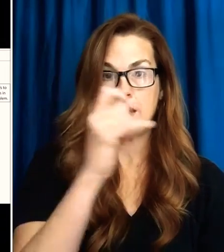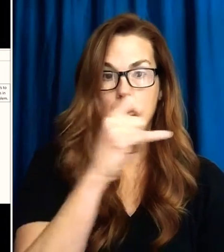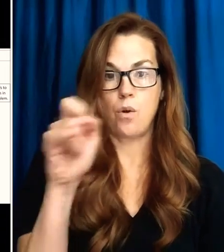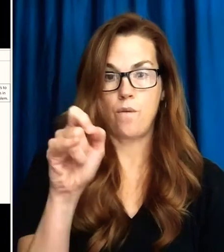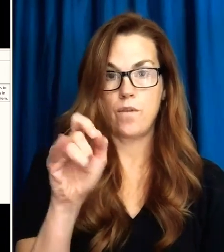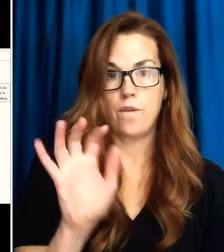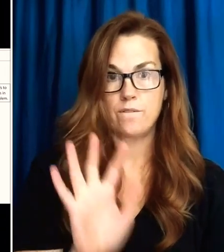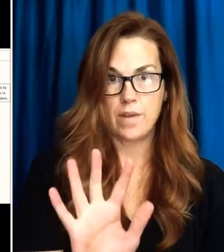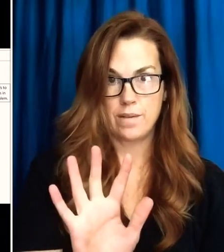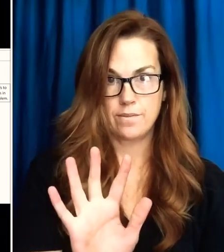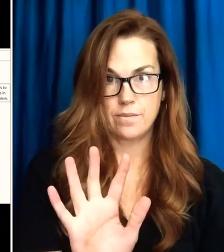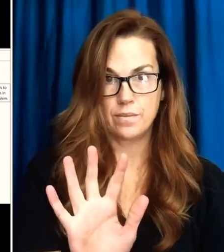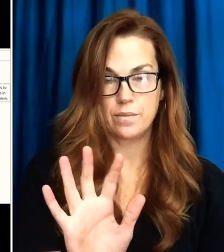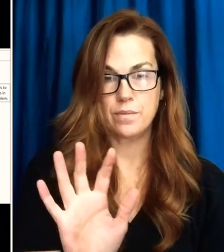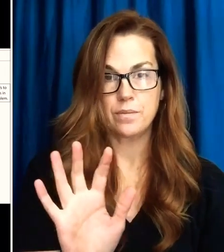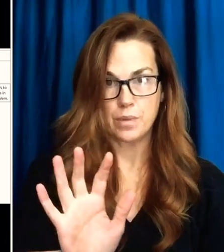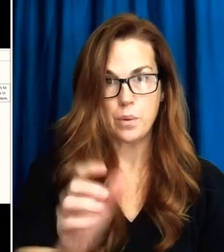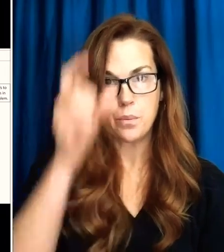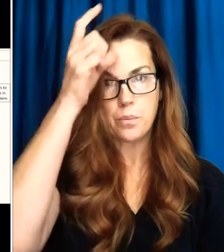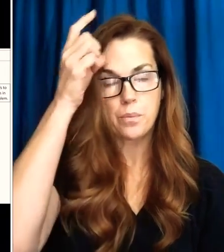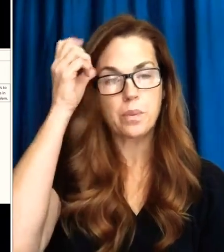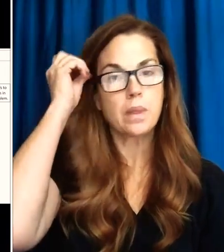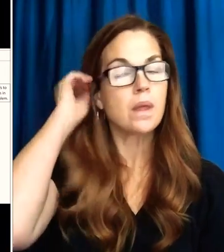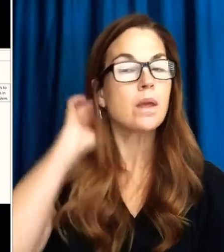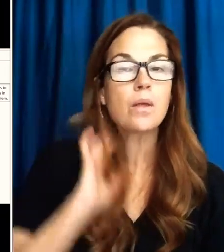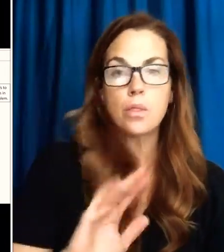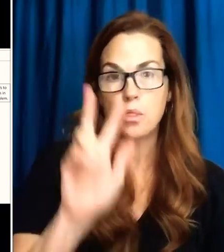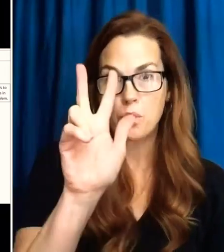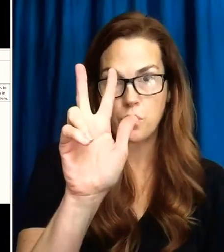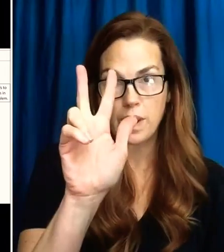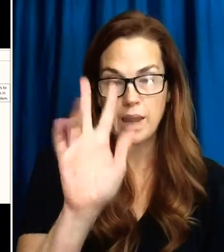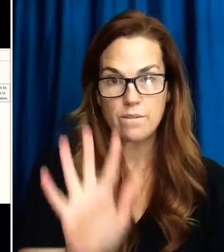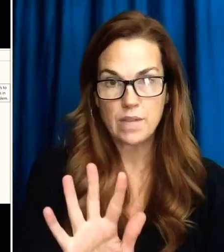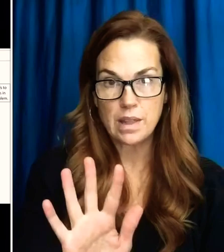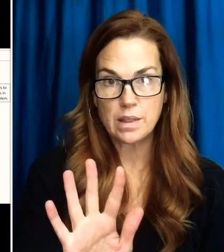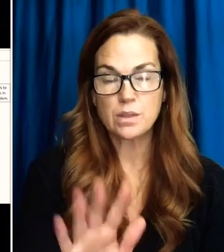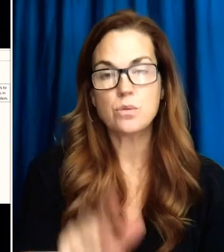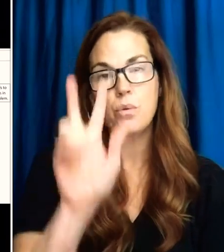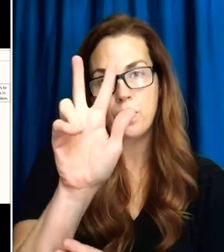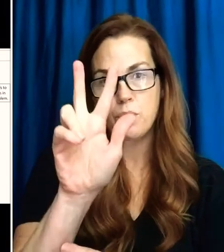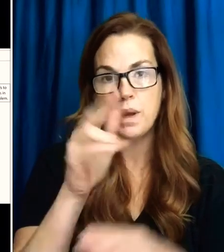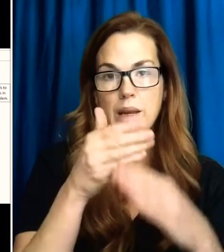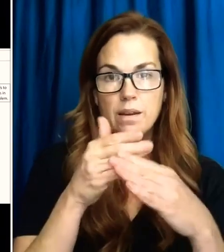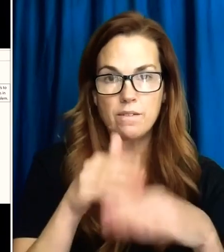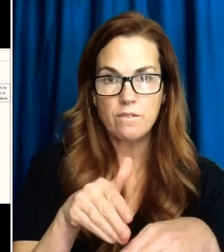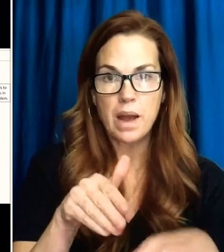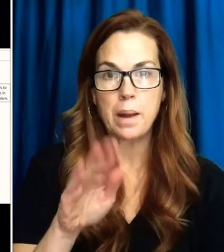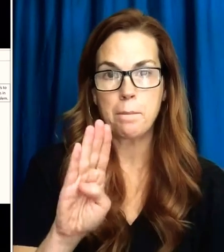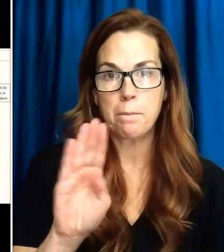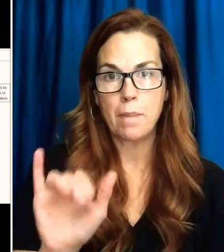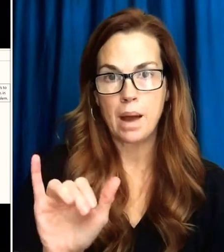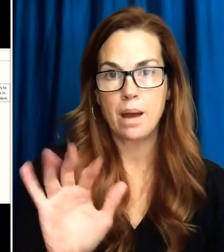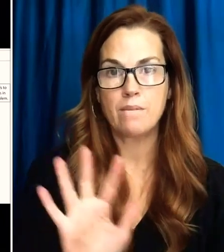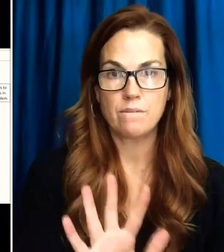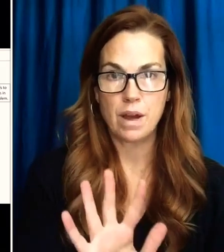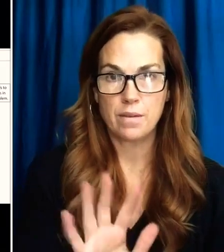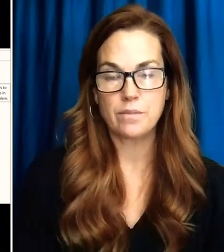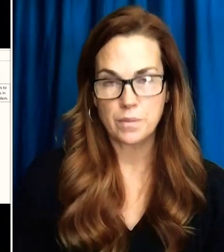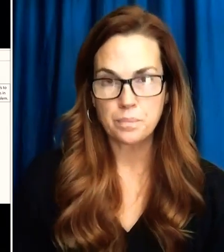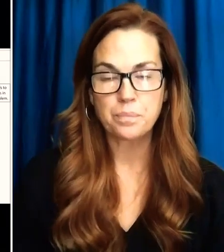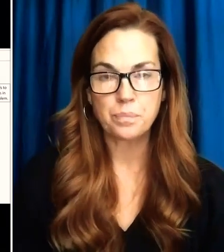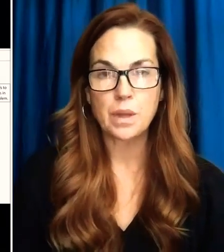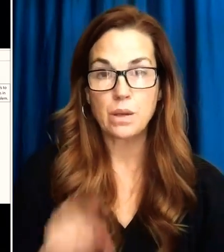this is 3/5. So write that down on your piece of paper, and then remember, you're just writing down the division garage.